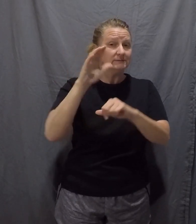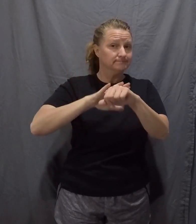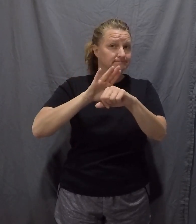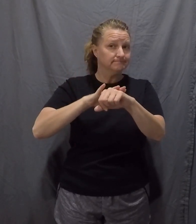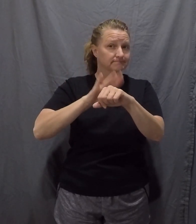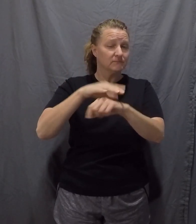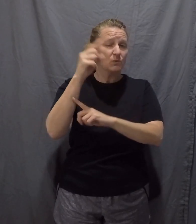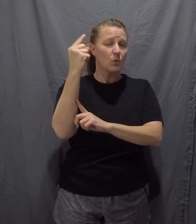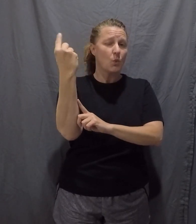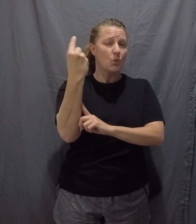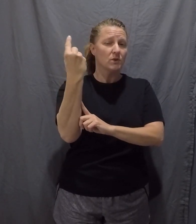you only indent